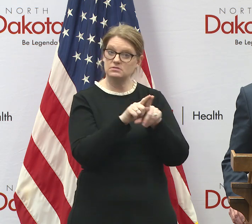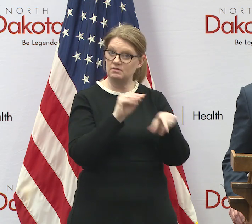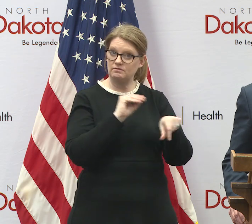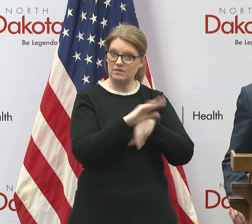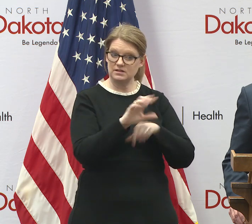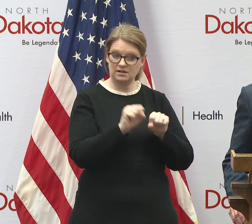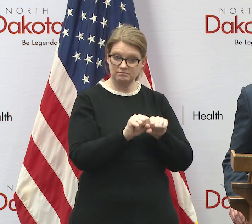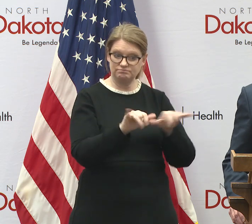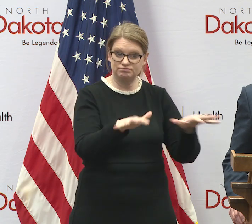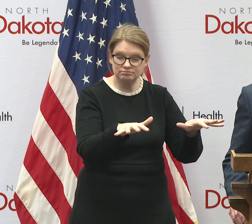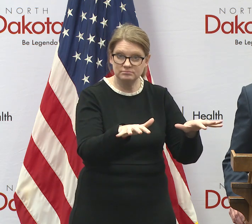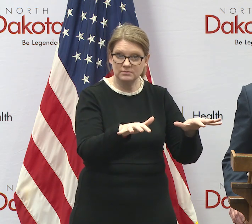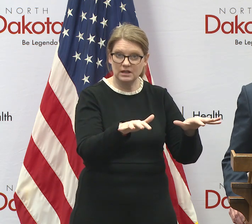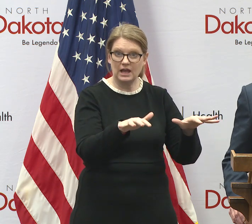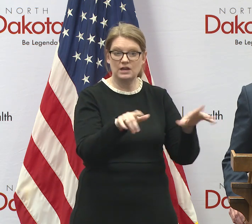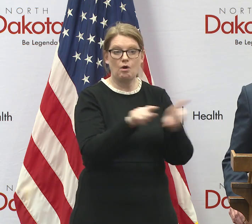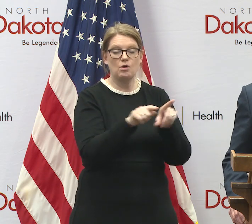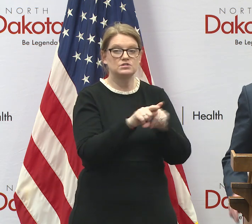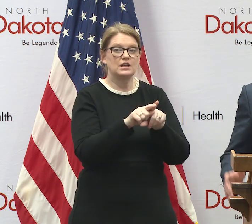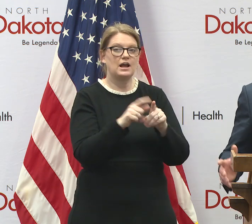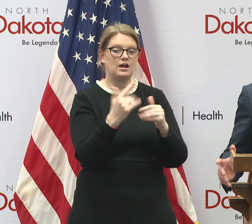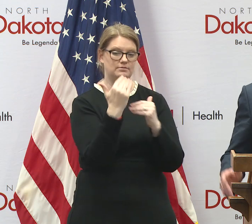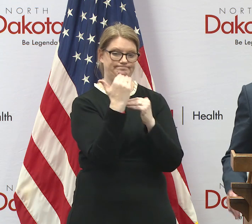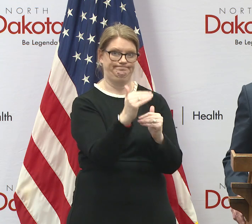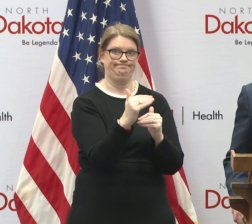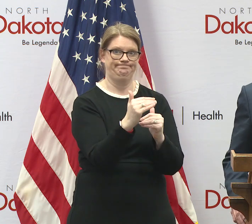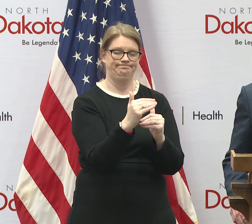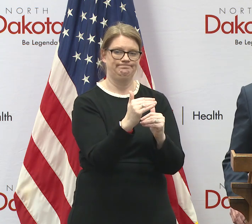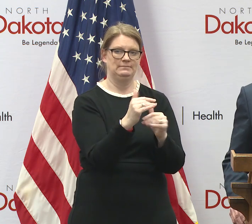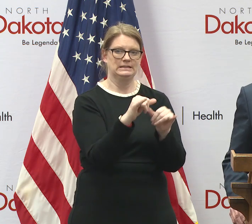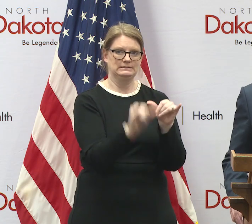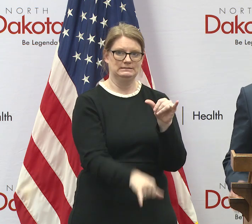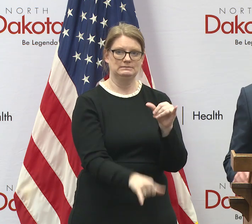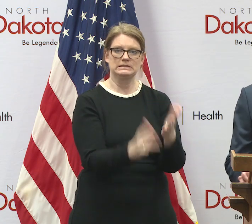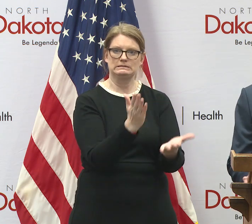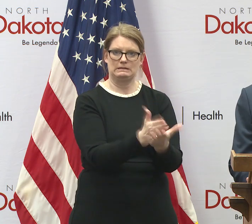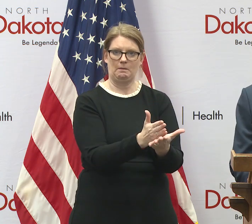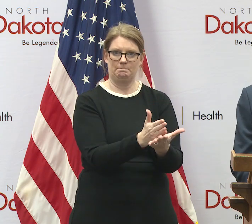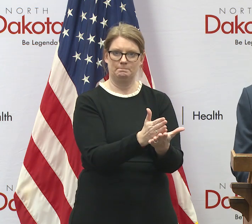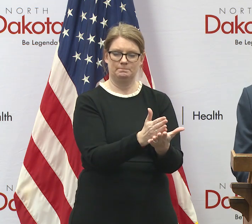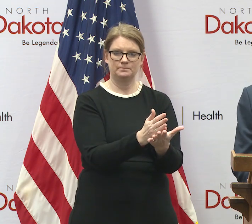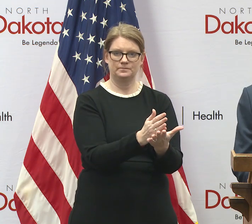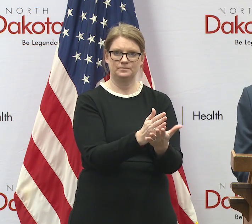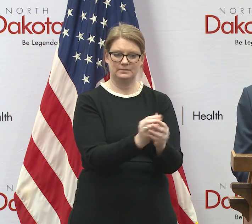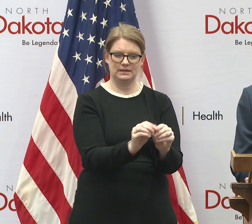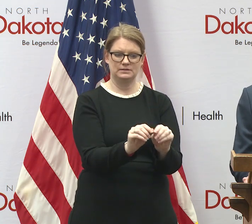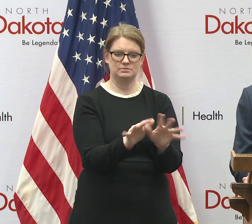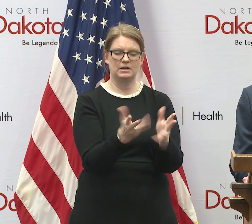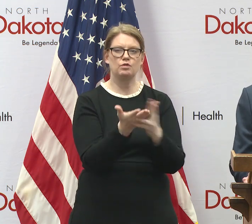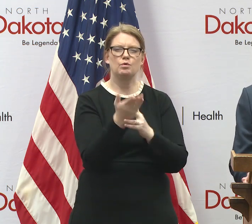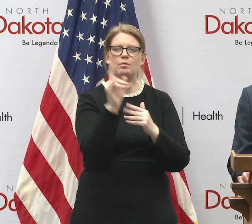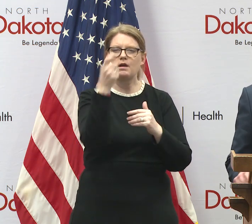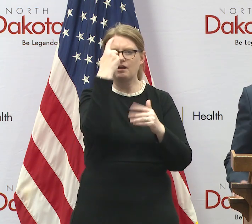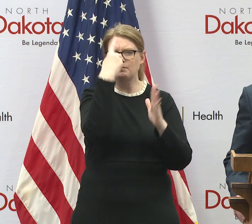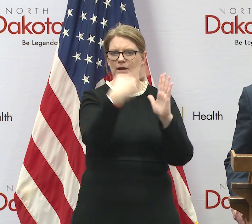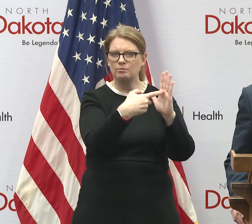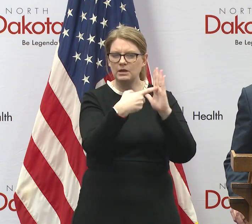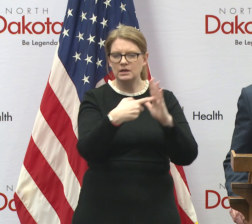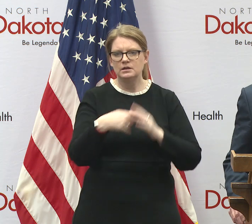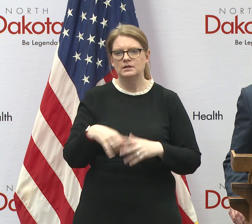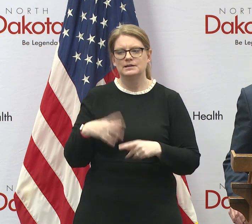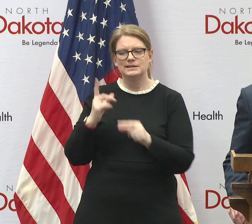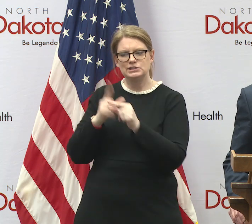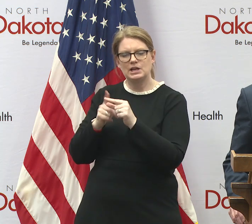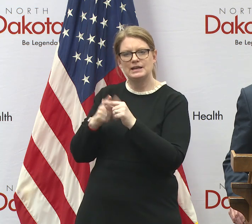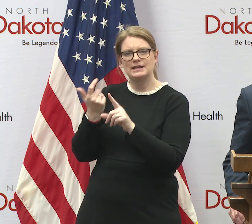quickly and how tightly you might be able to, lock down and stop the spread through government mandates. China had a bit